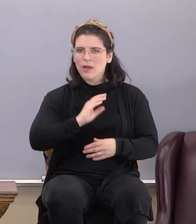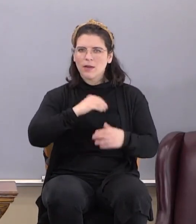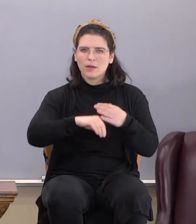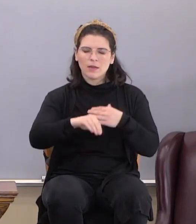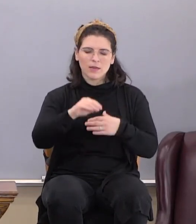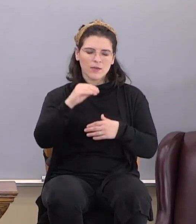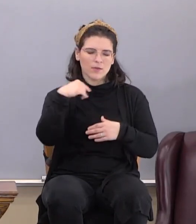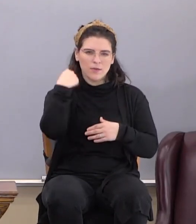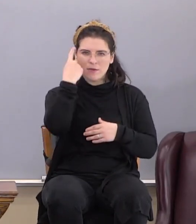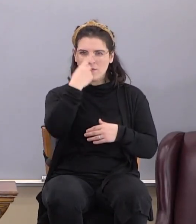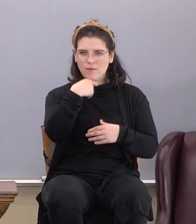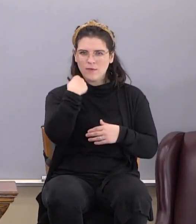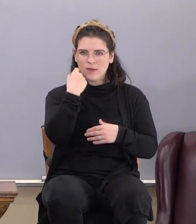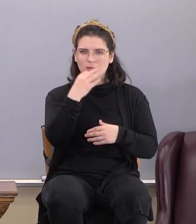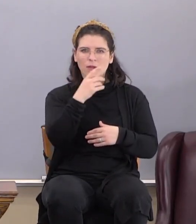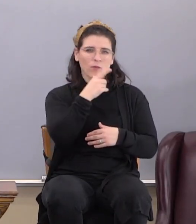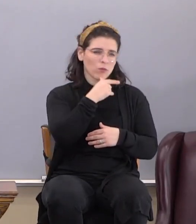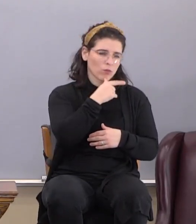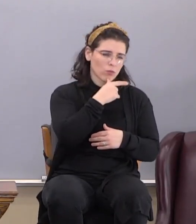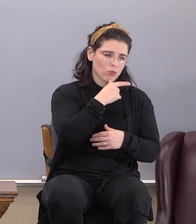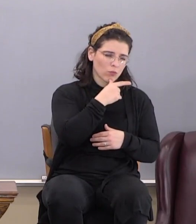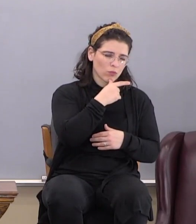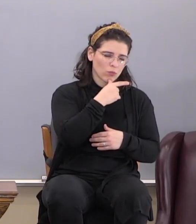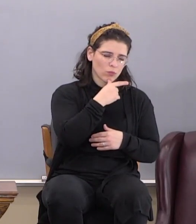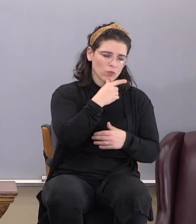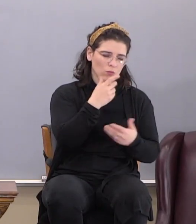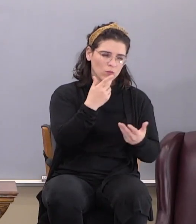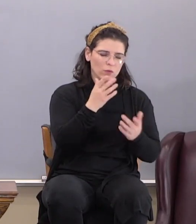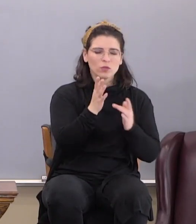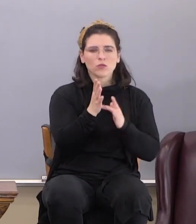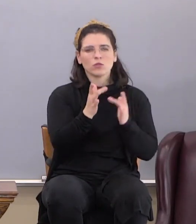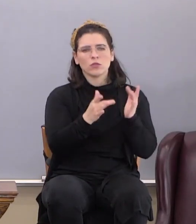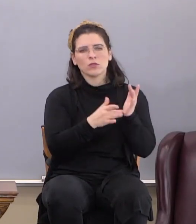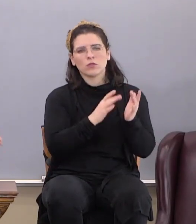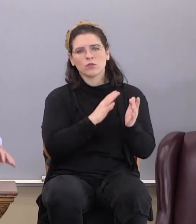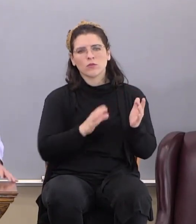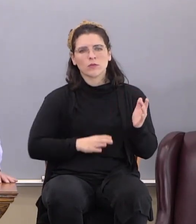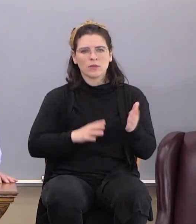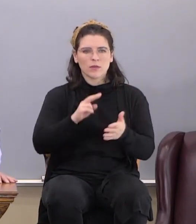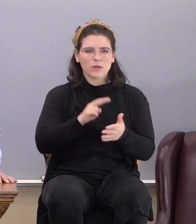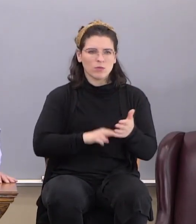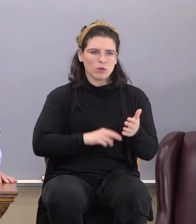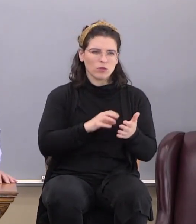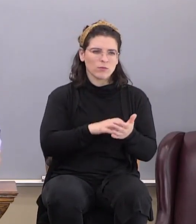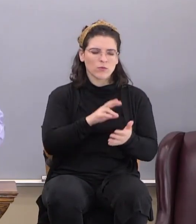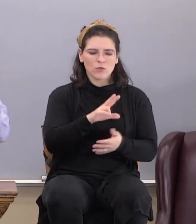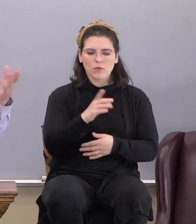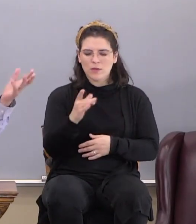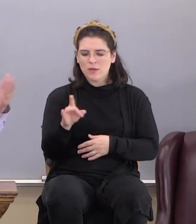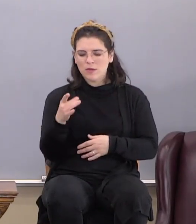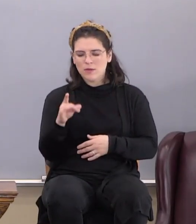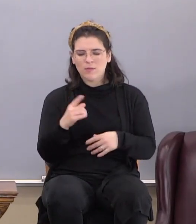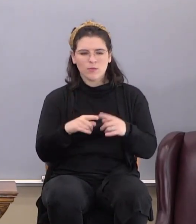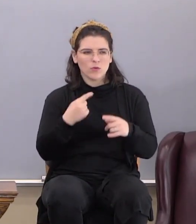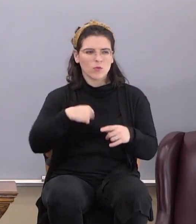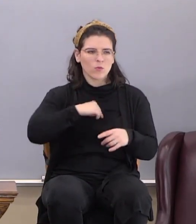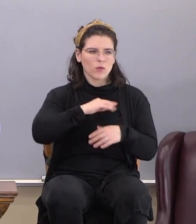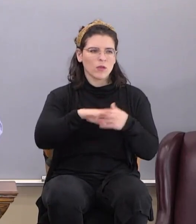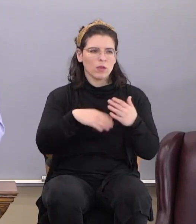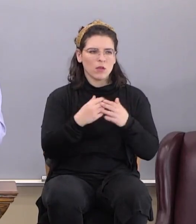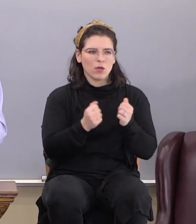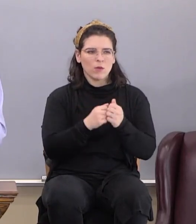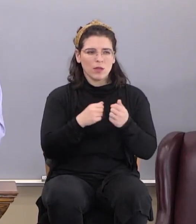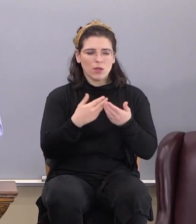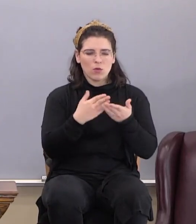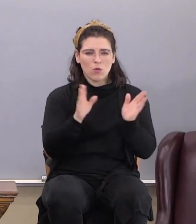the face of who? Jesus Christ. Now let's read chapter 3, verse 18 again. But we all, with